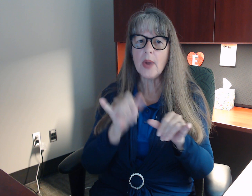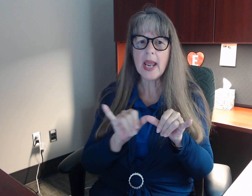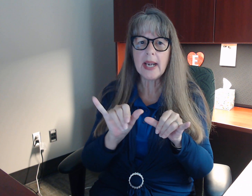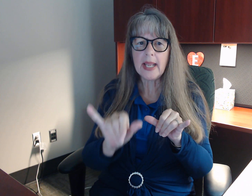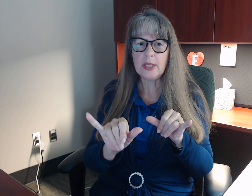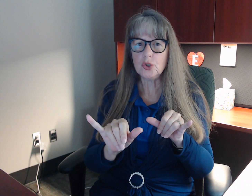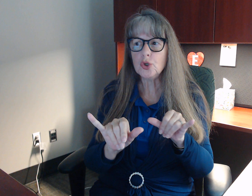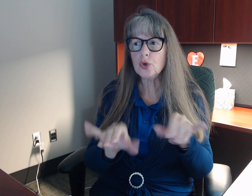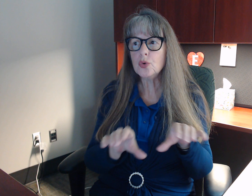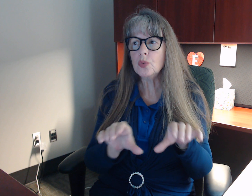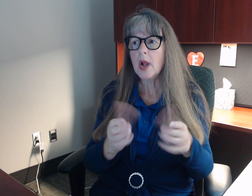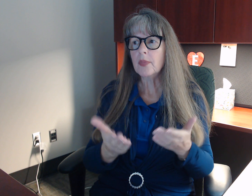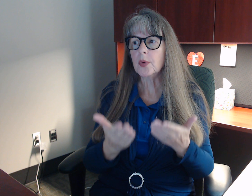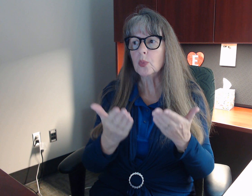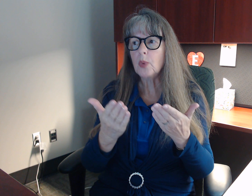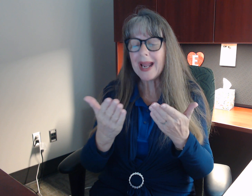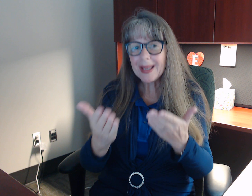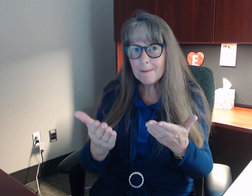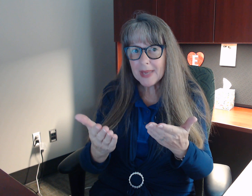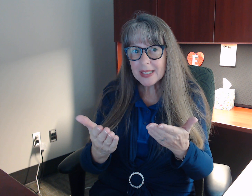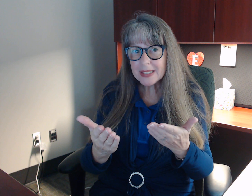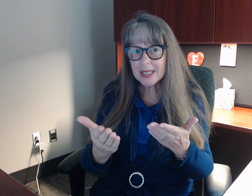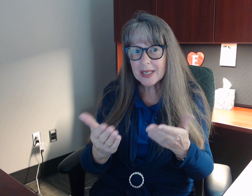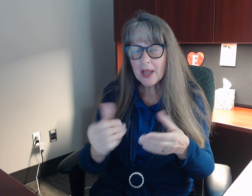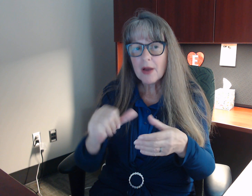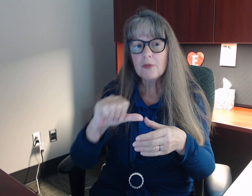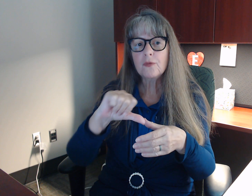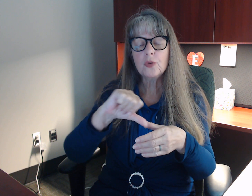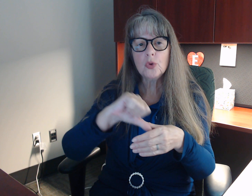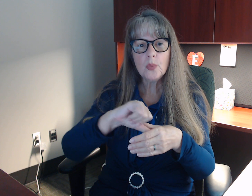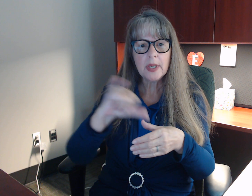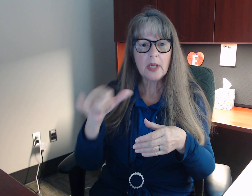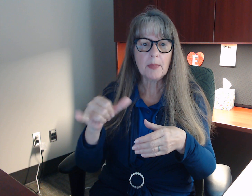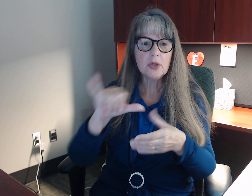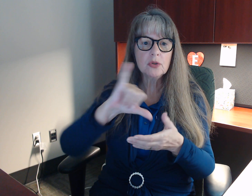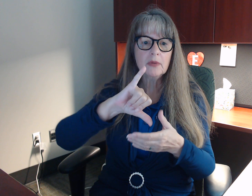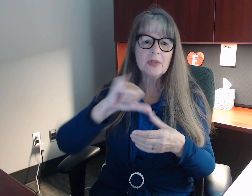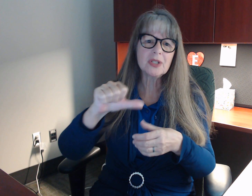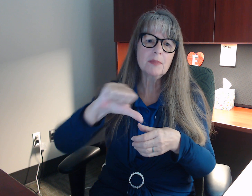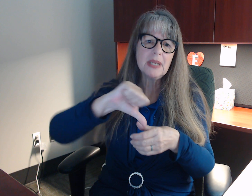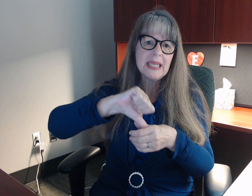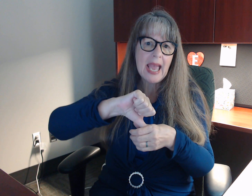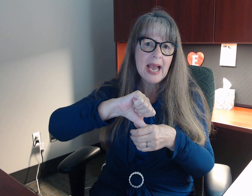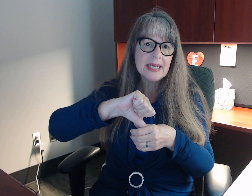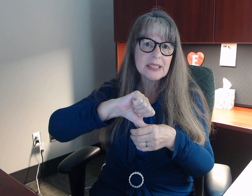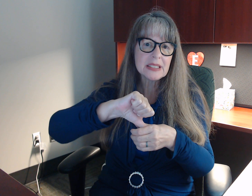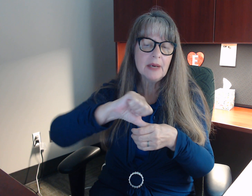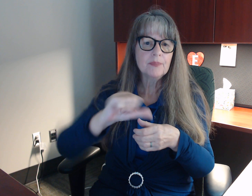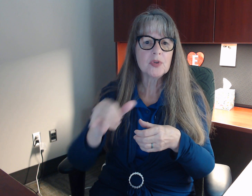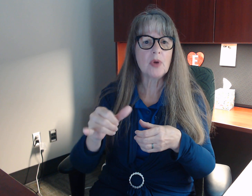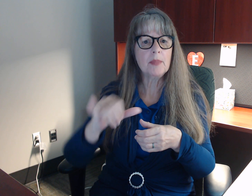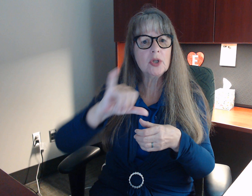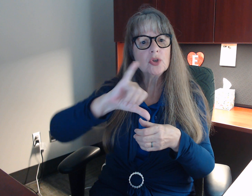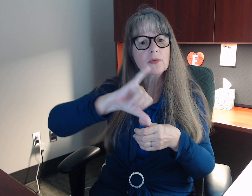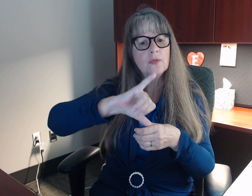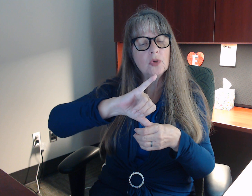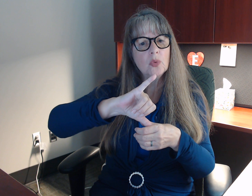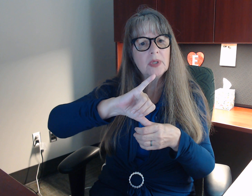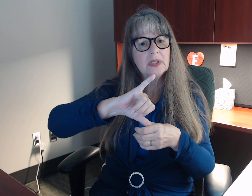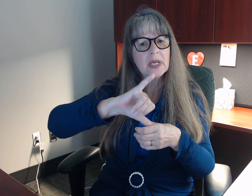ahead and do the recommended fluid. I'm going to do, this can be gas, so I'm going to do fluid because this